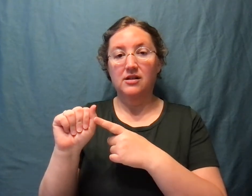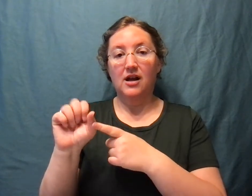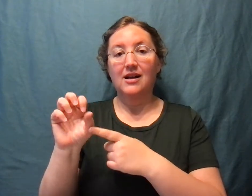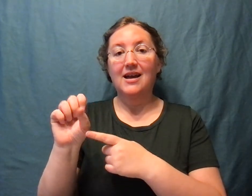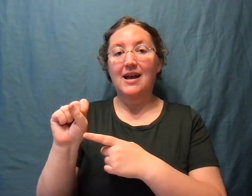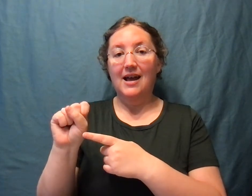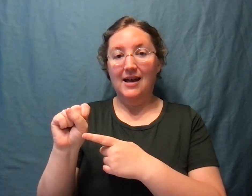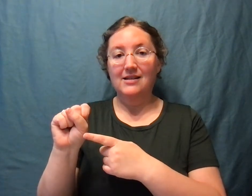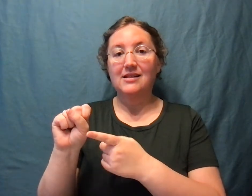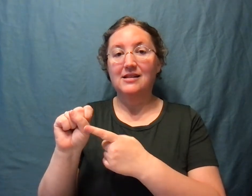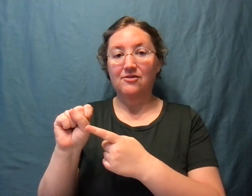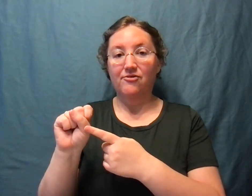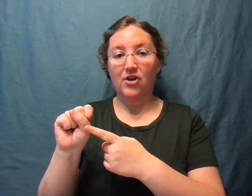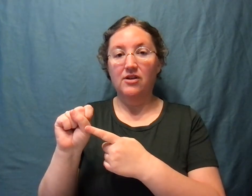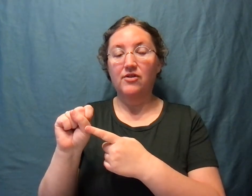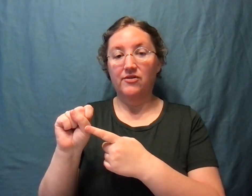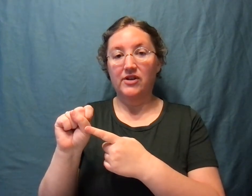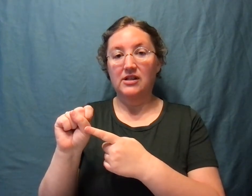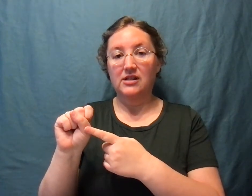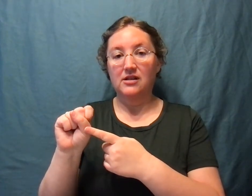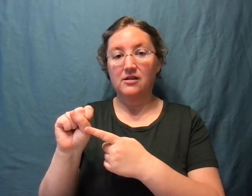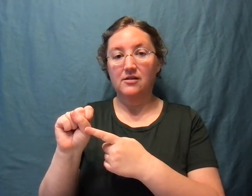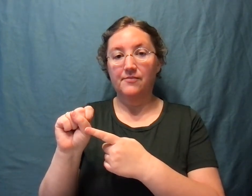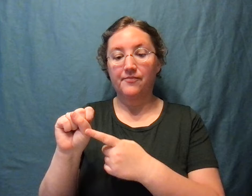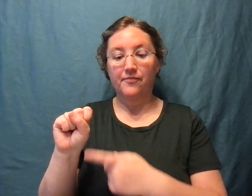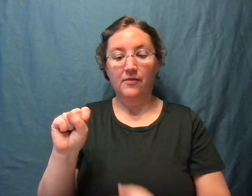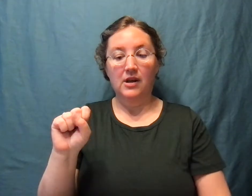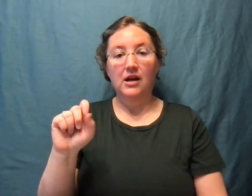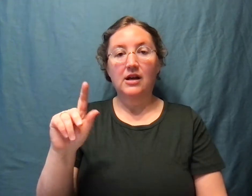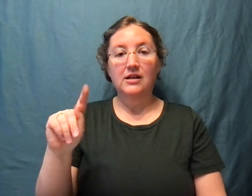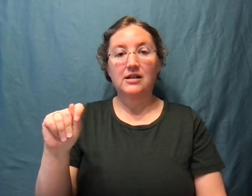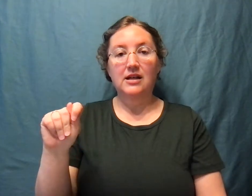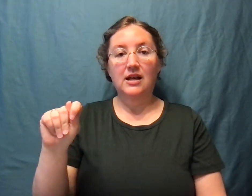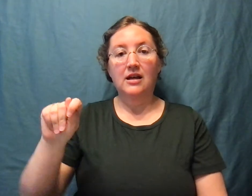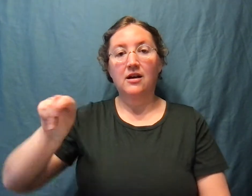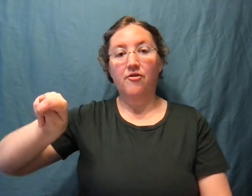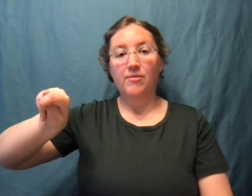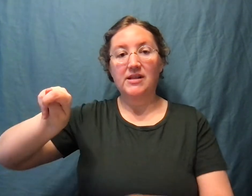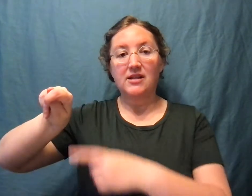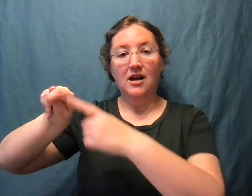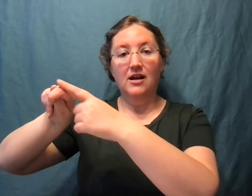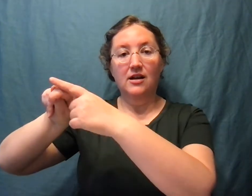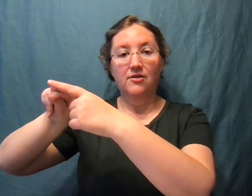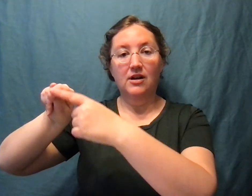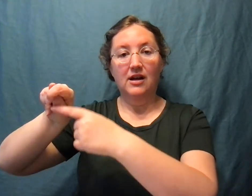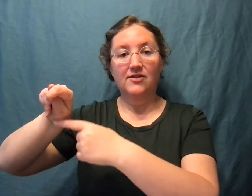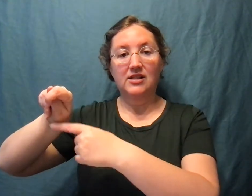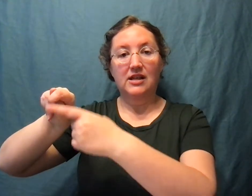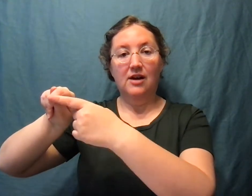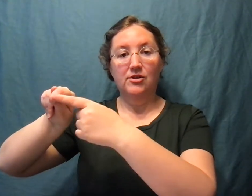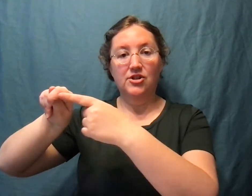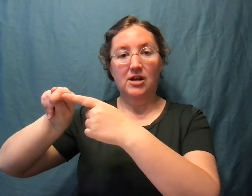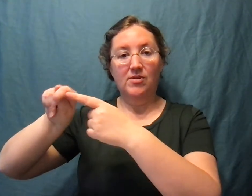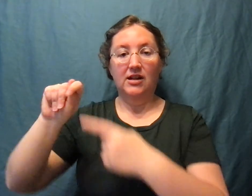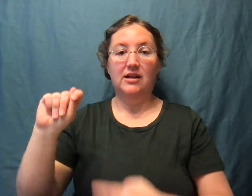side. S is in front of your fist. T, from the side, you can kind of see how it's shaped like a